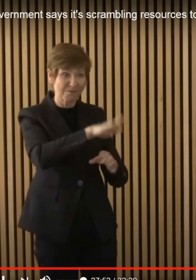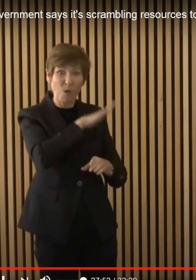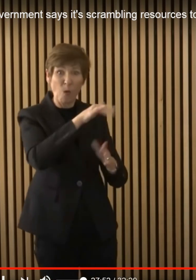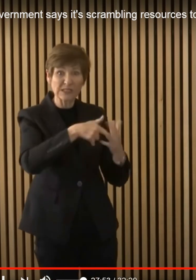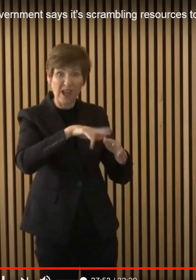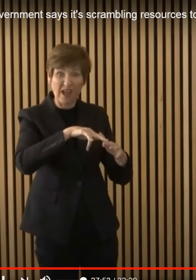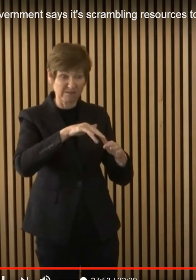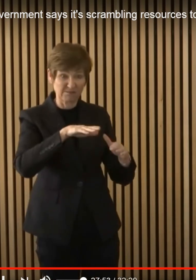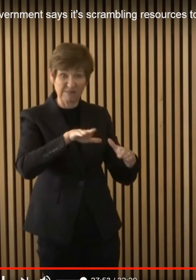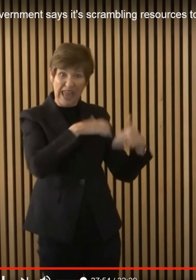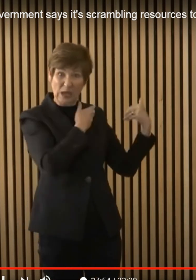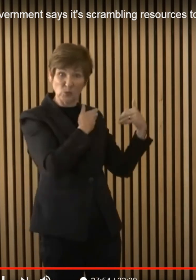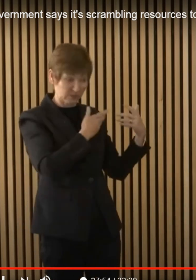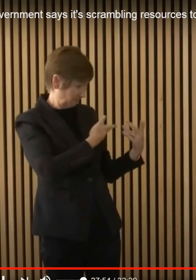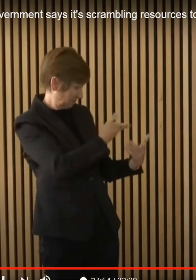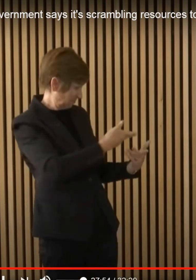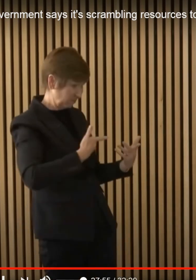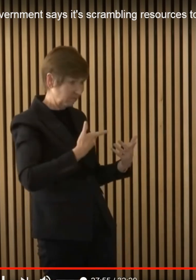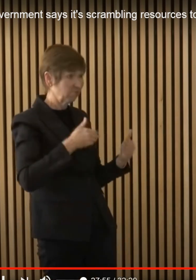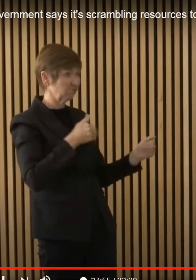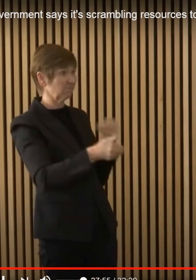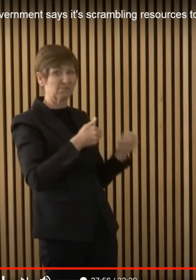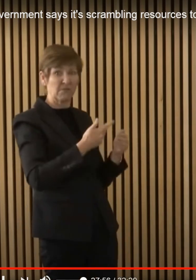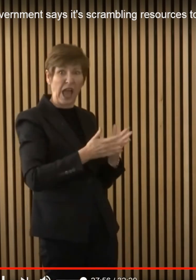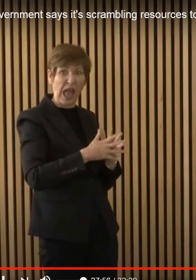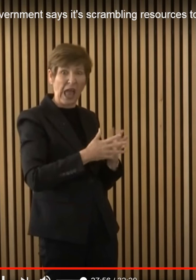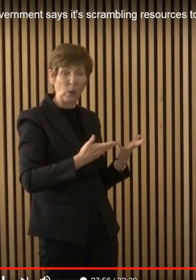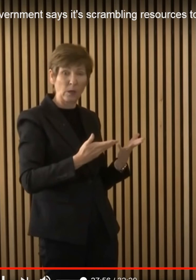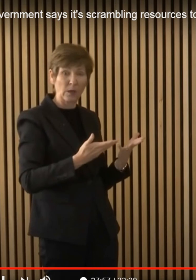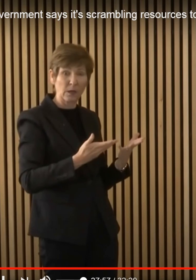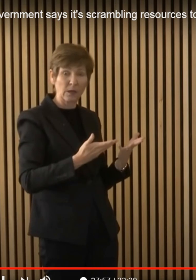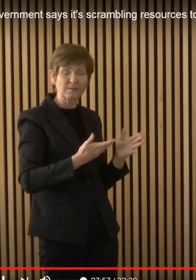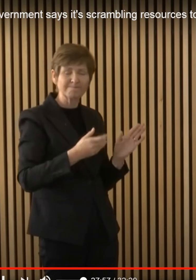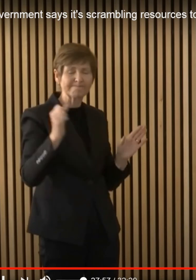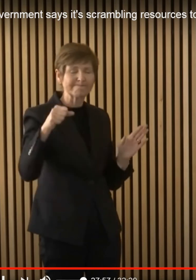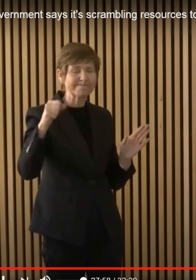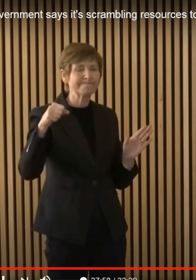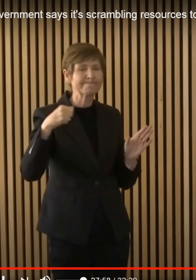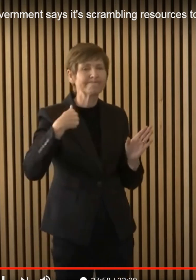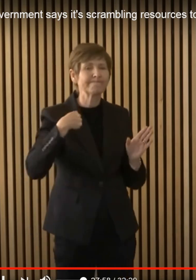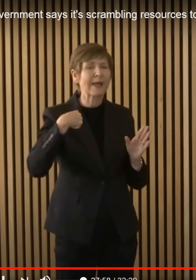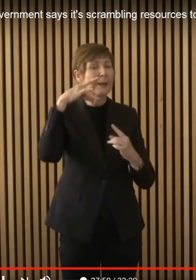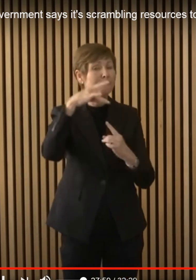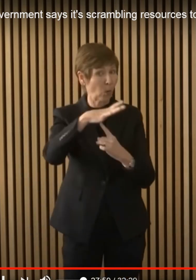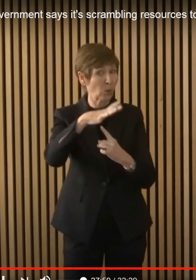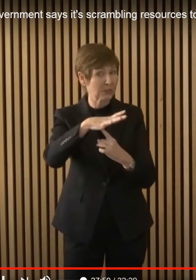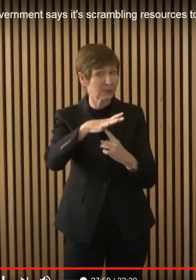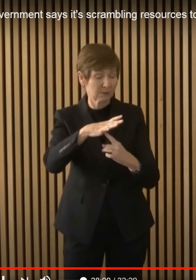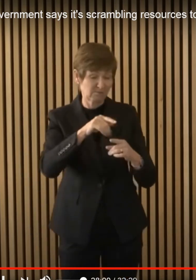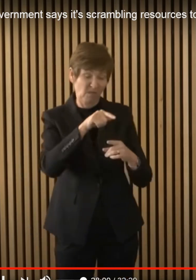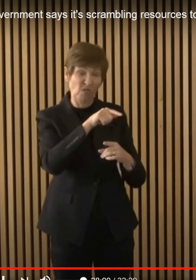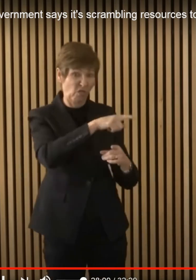Yeah, so that was something we initiated, and it was a very important part of the protections put in place to